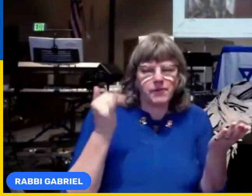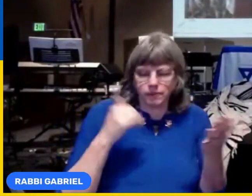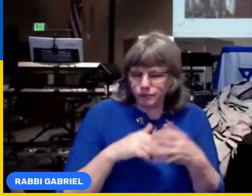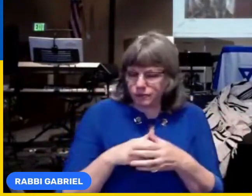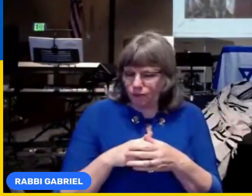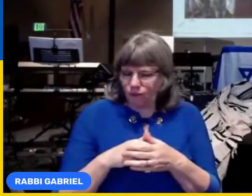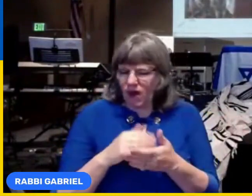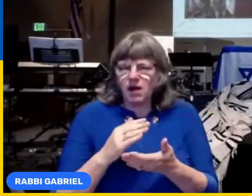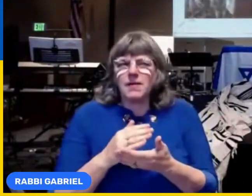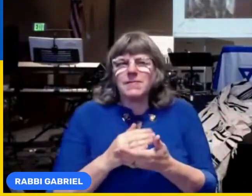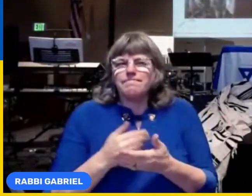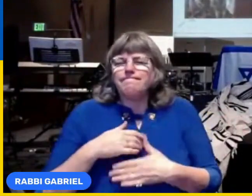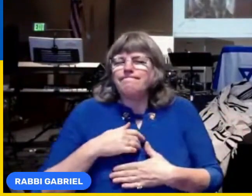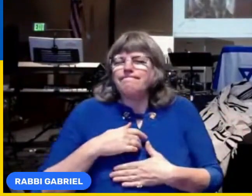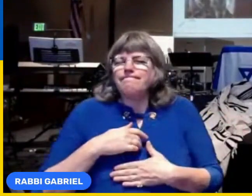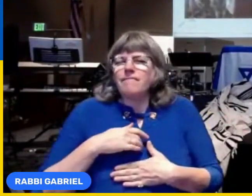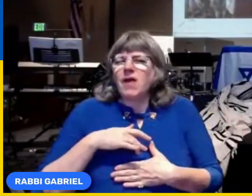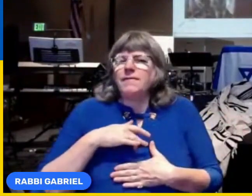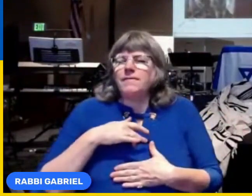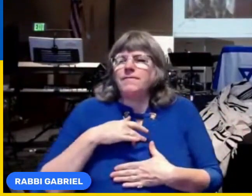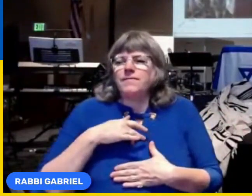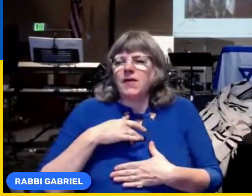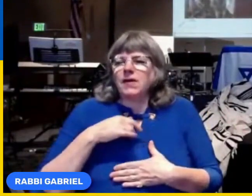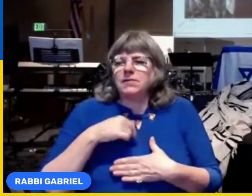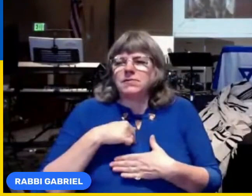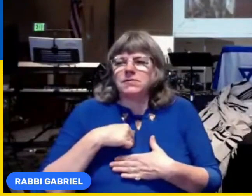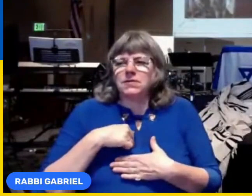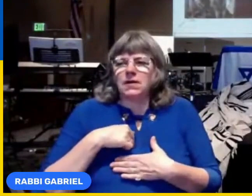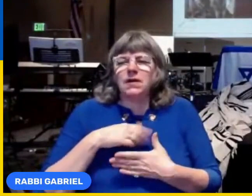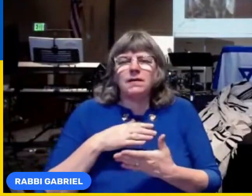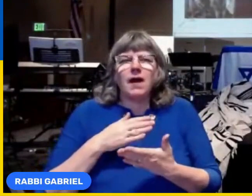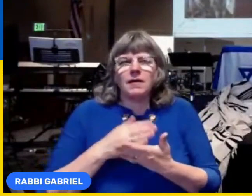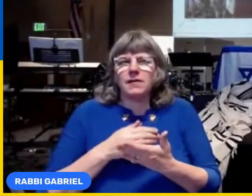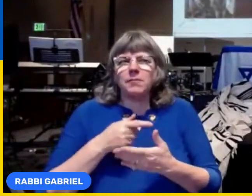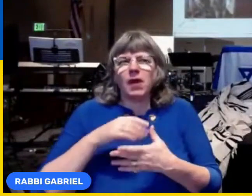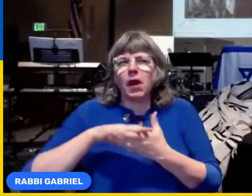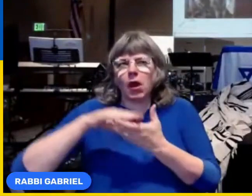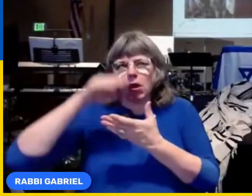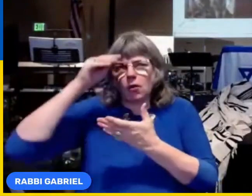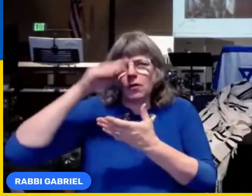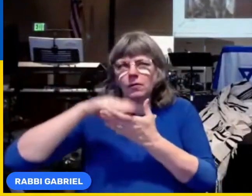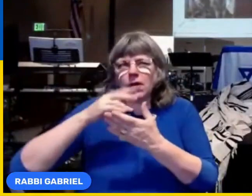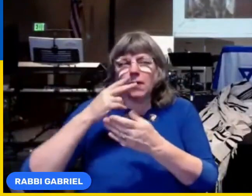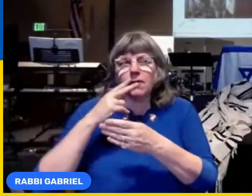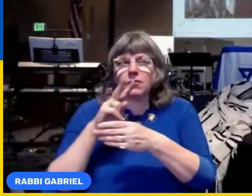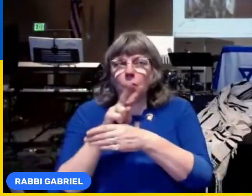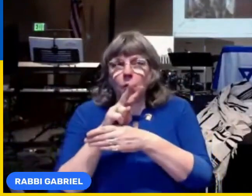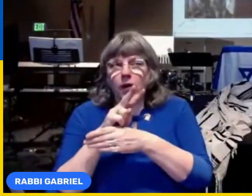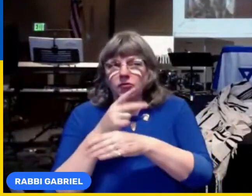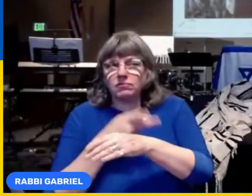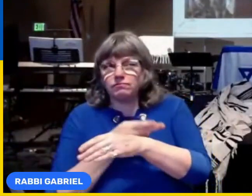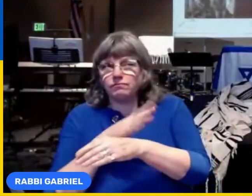But something that I feel he learned while watching sheep.